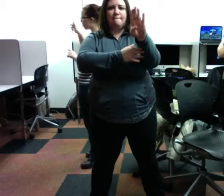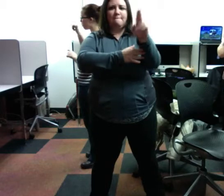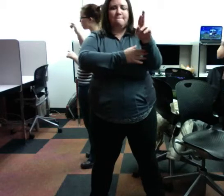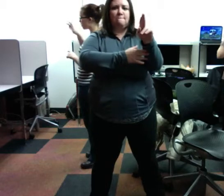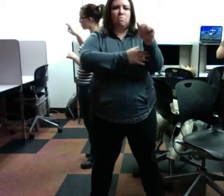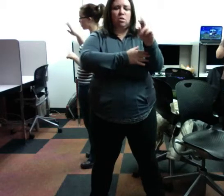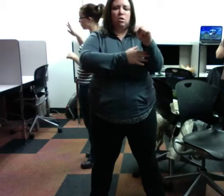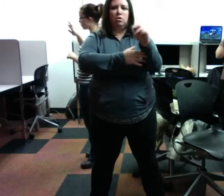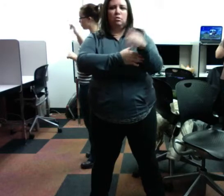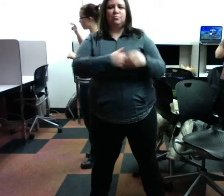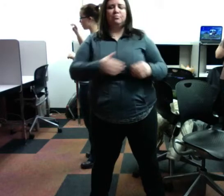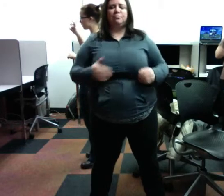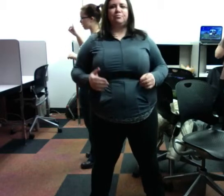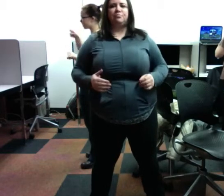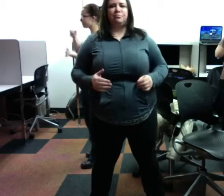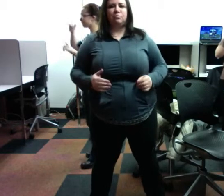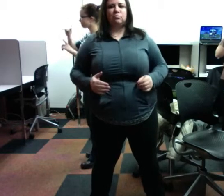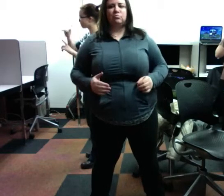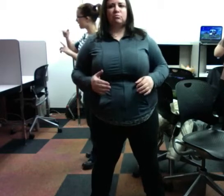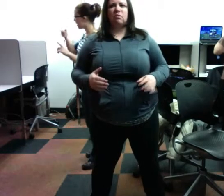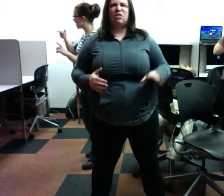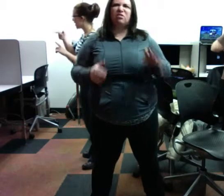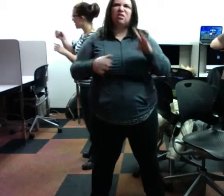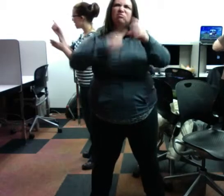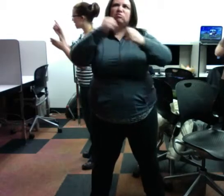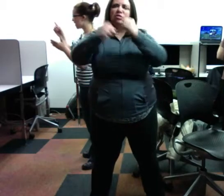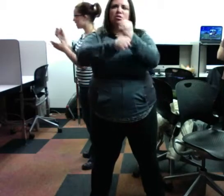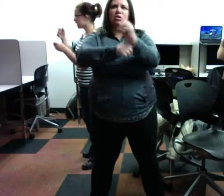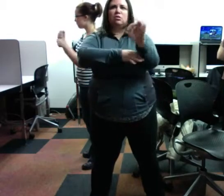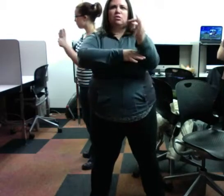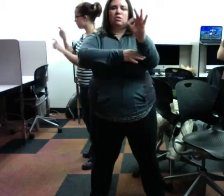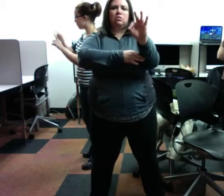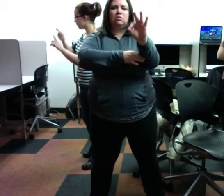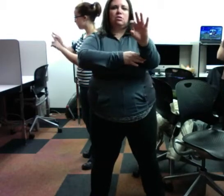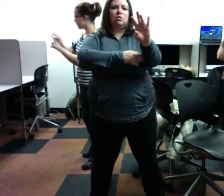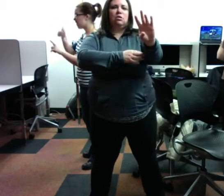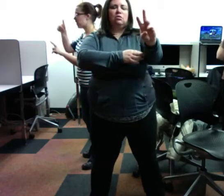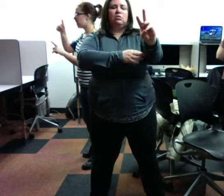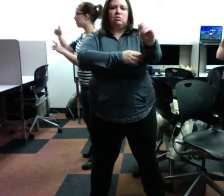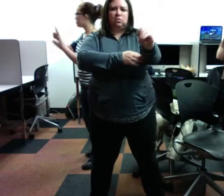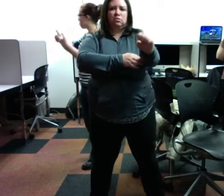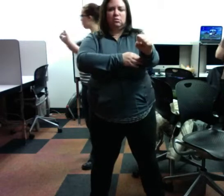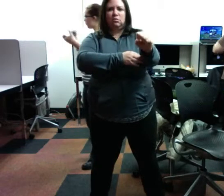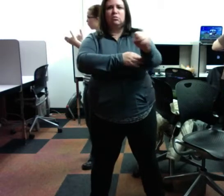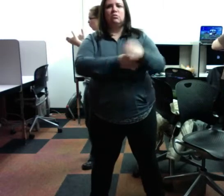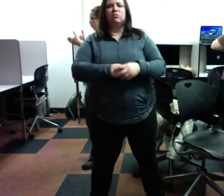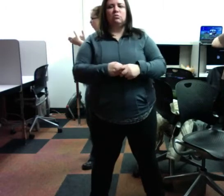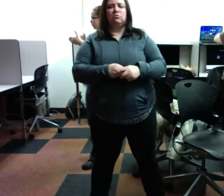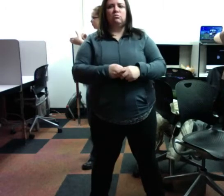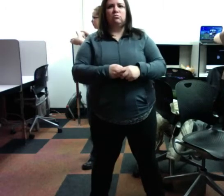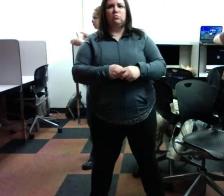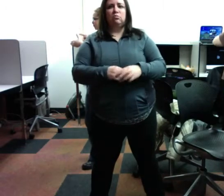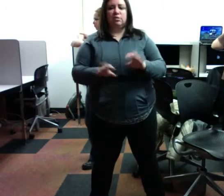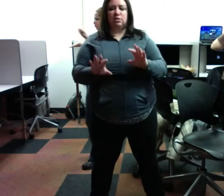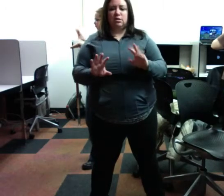touch. This was in the late 60s, before personal computers and desktop publishing, so it was all made with typewriters, scissors,